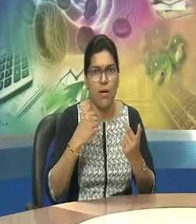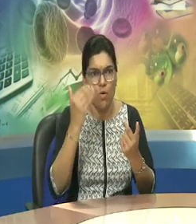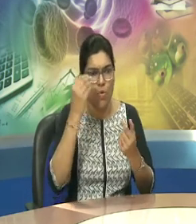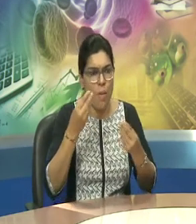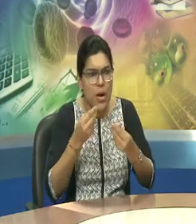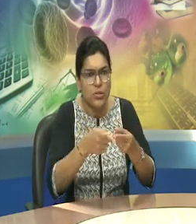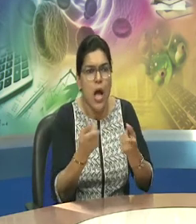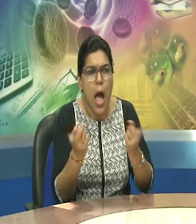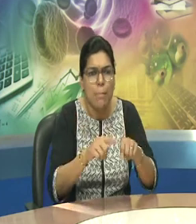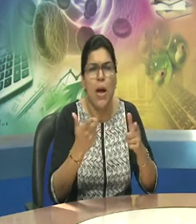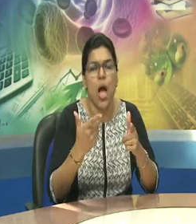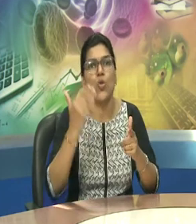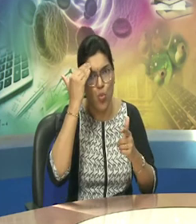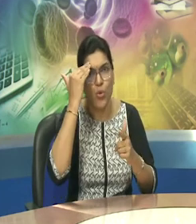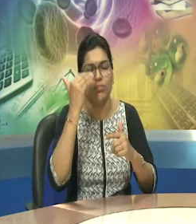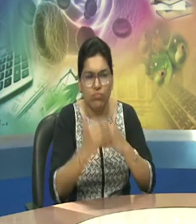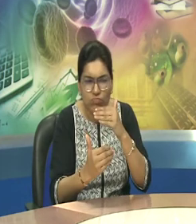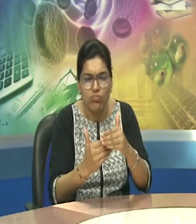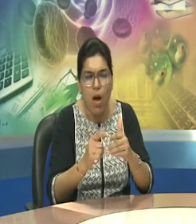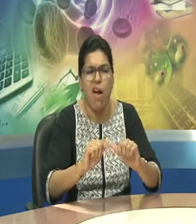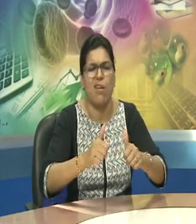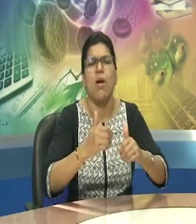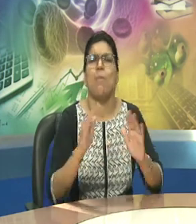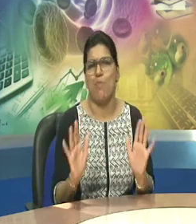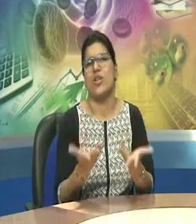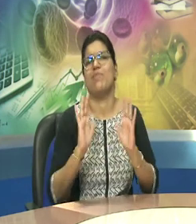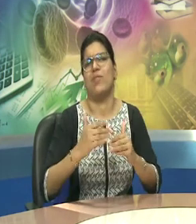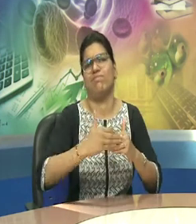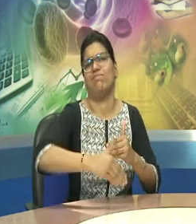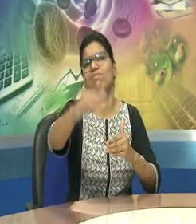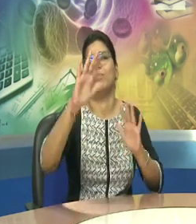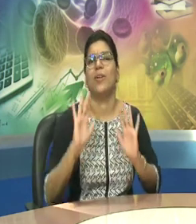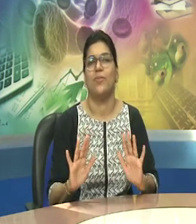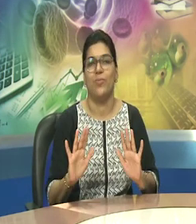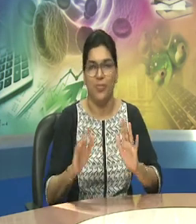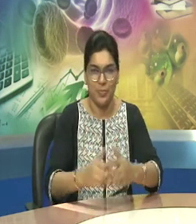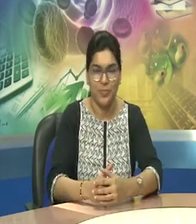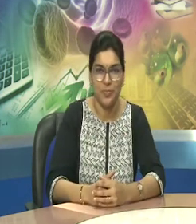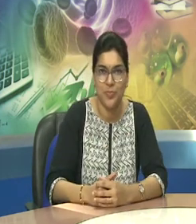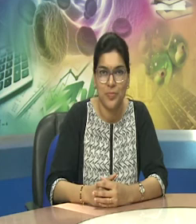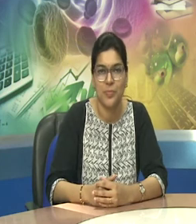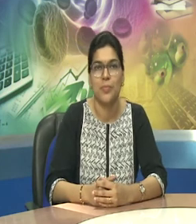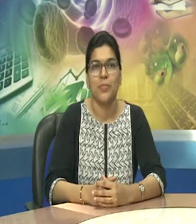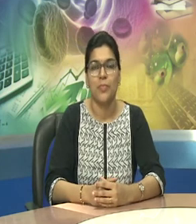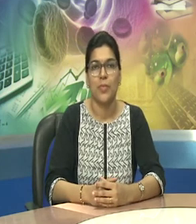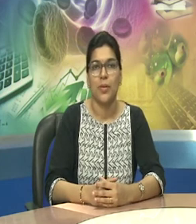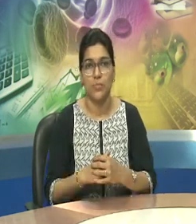problems and assess quantity, quality, cost and source of the input required in the enterprises.